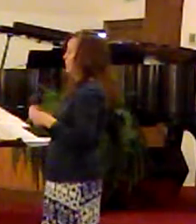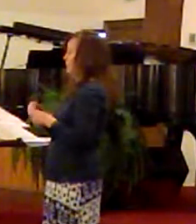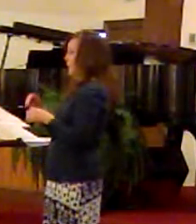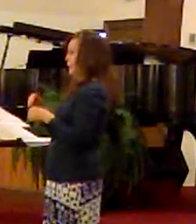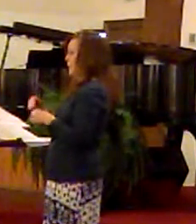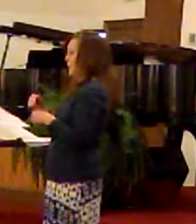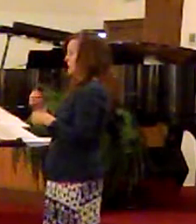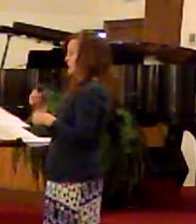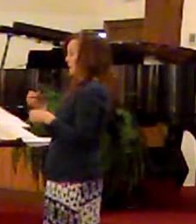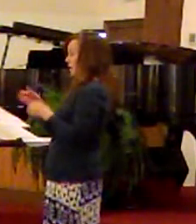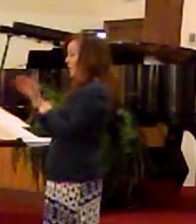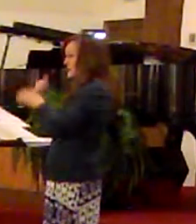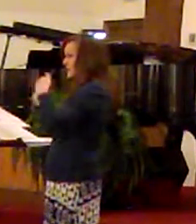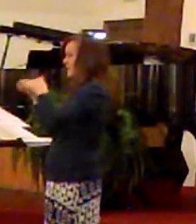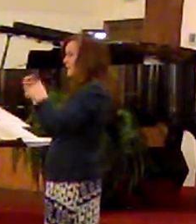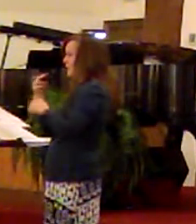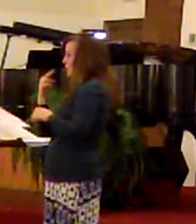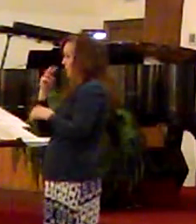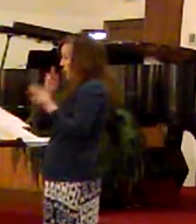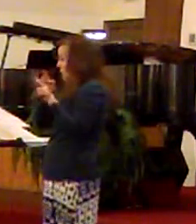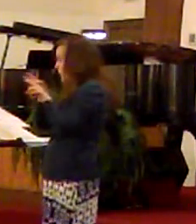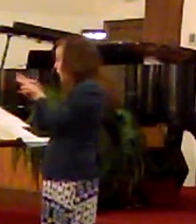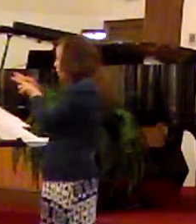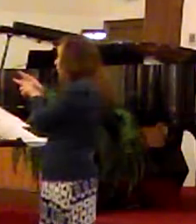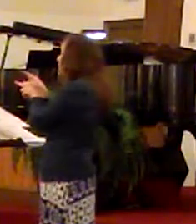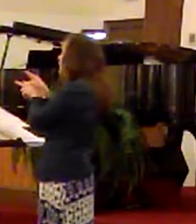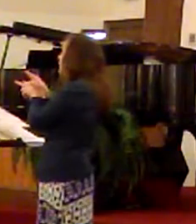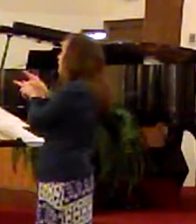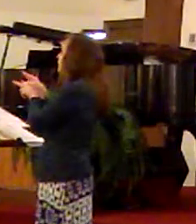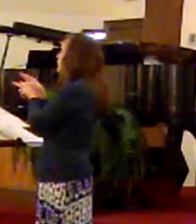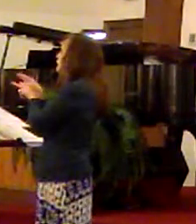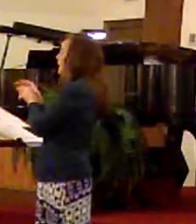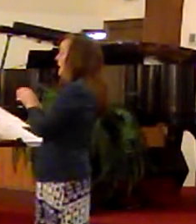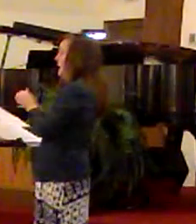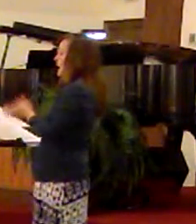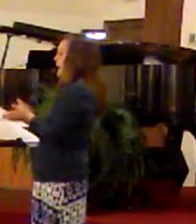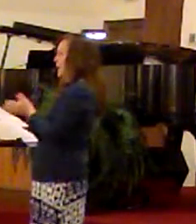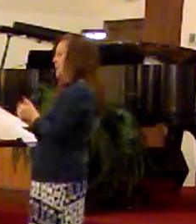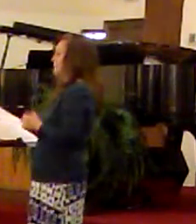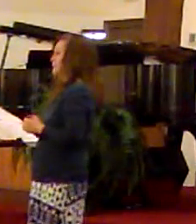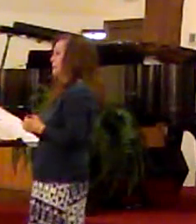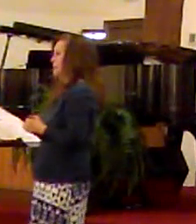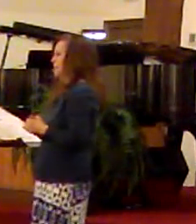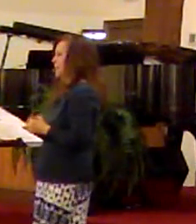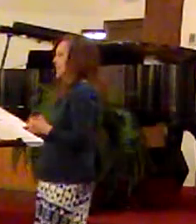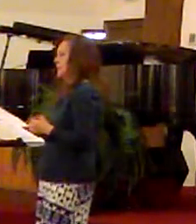he gives all these mysteries. In Matthew chapter 13, I'm just kind of explaining Matthew chapter 13 to you.